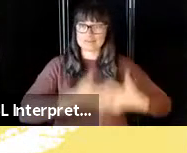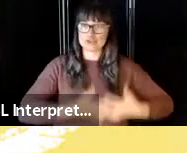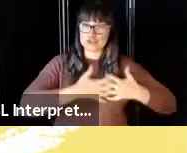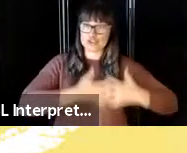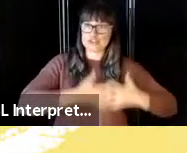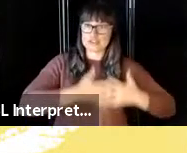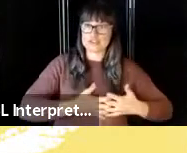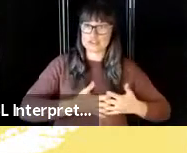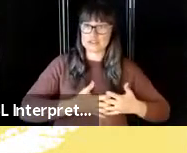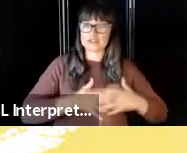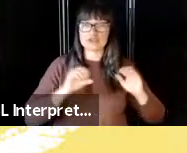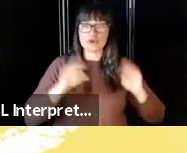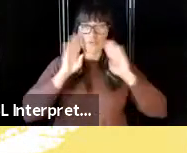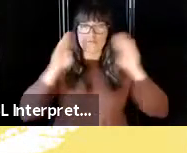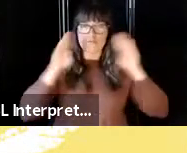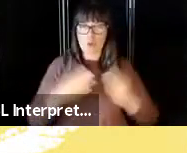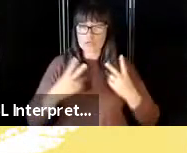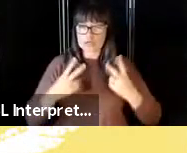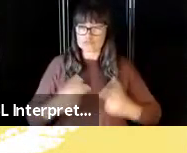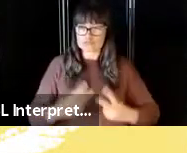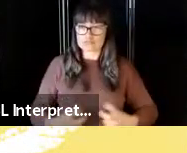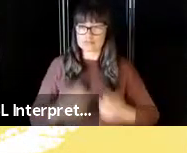have to treat our bodies with